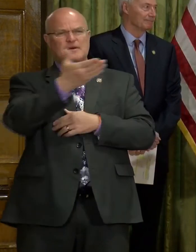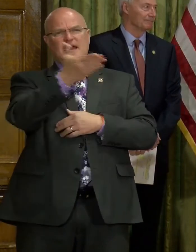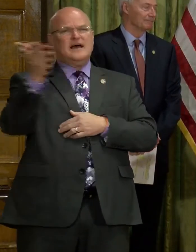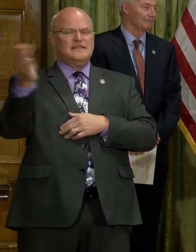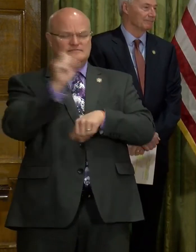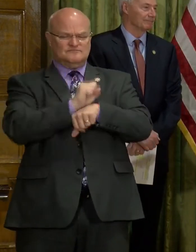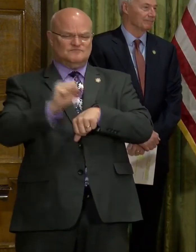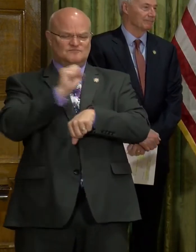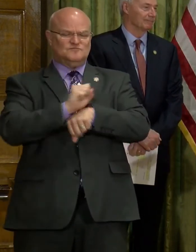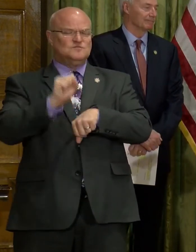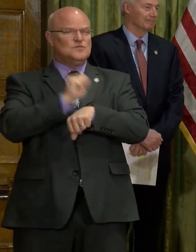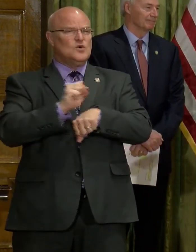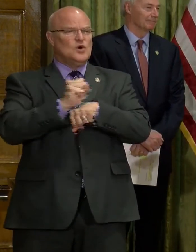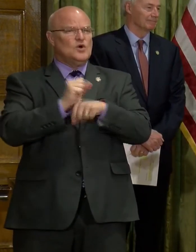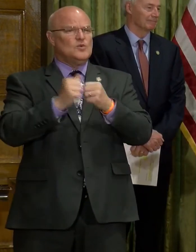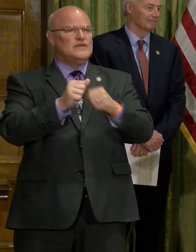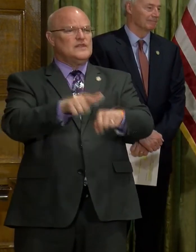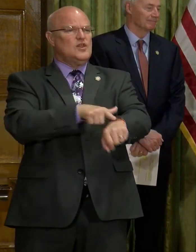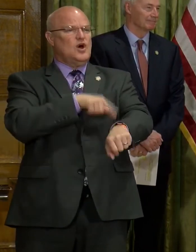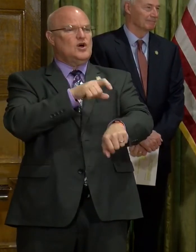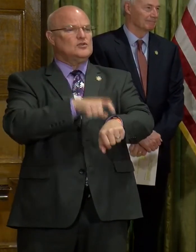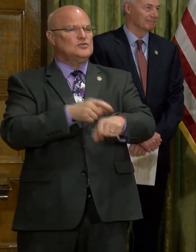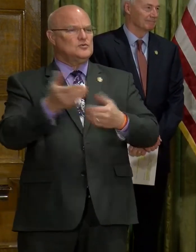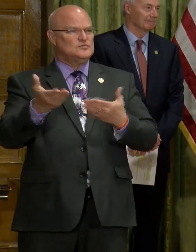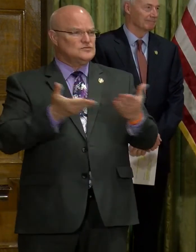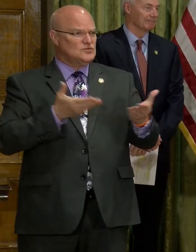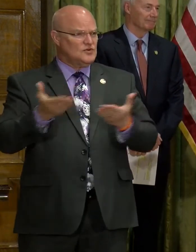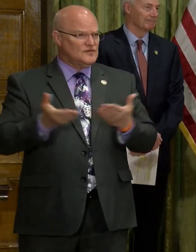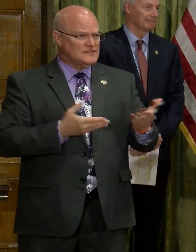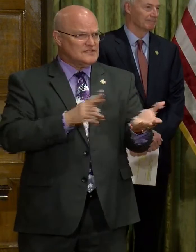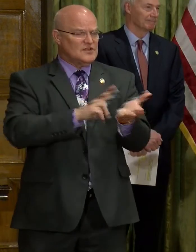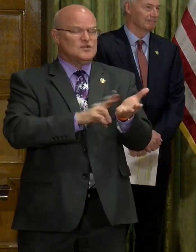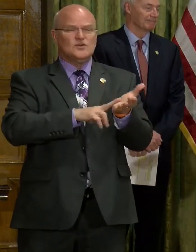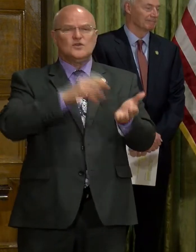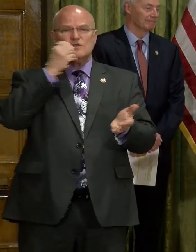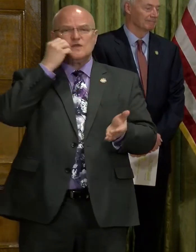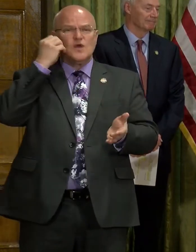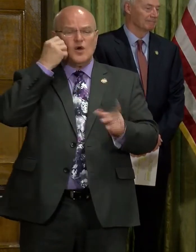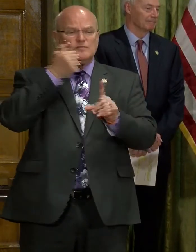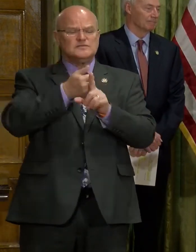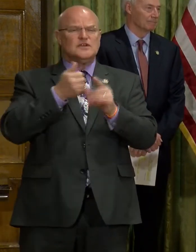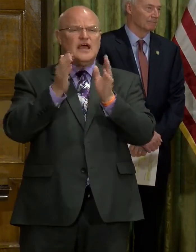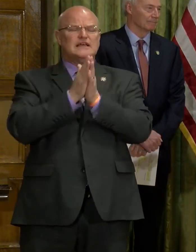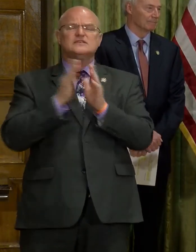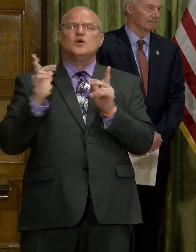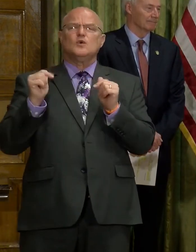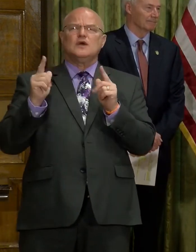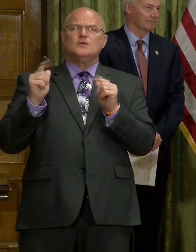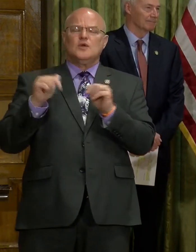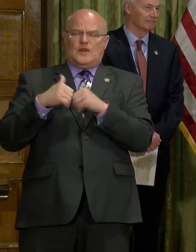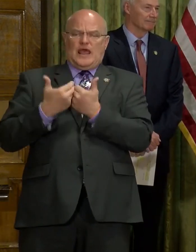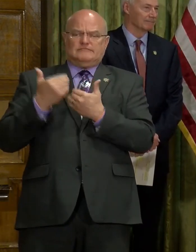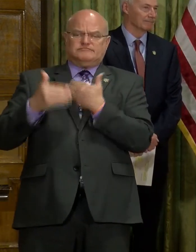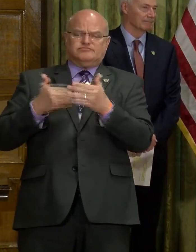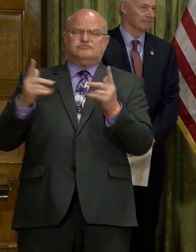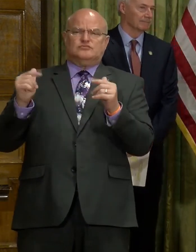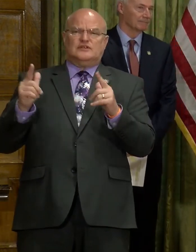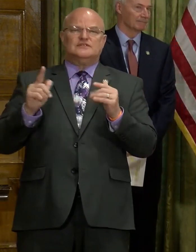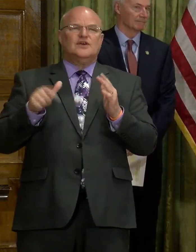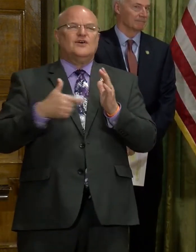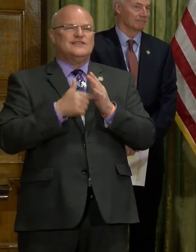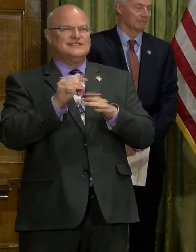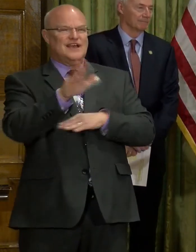and that work in this long-term services and supports, long-term care settings, are asking when and how does this get going. So